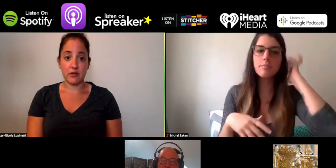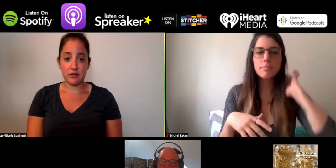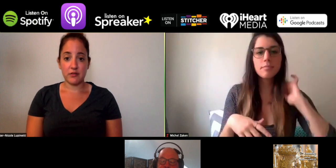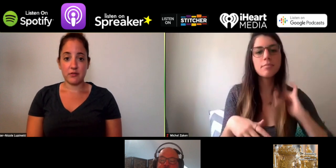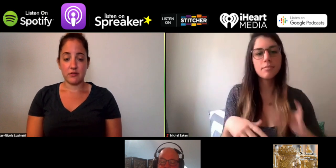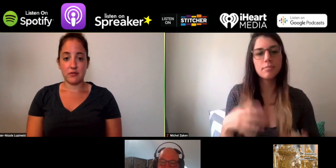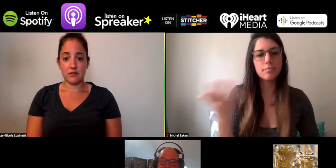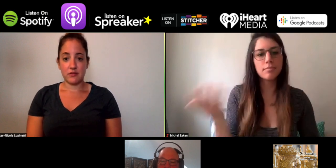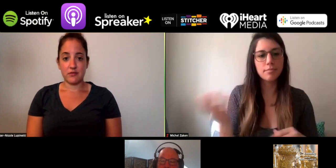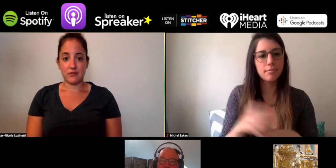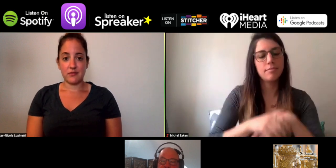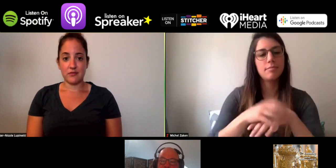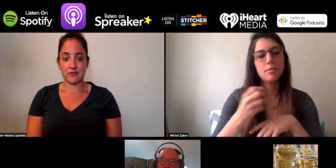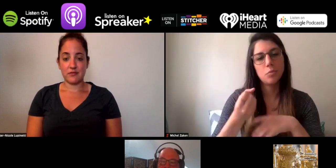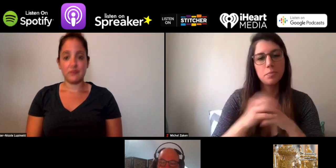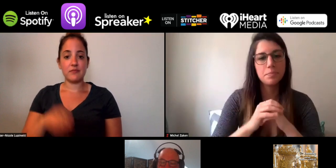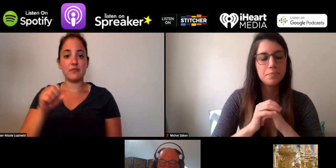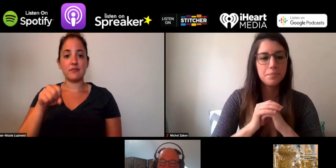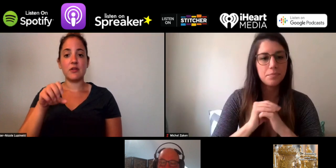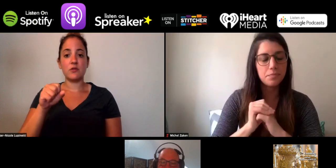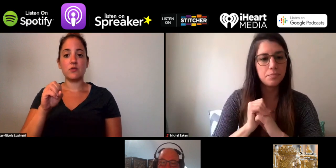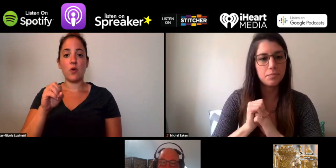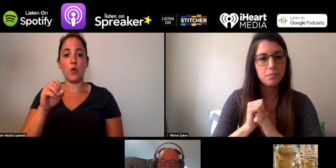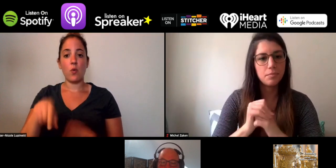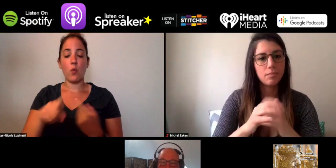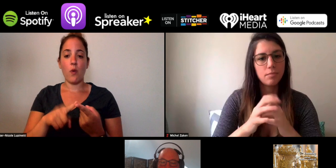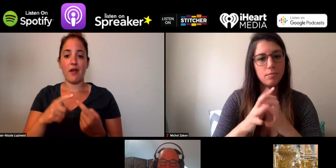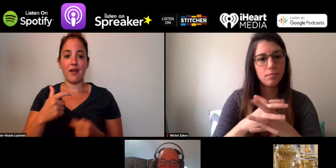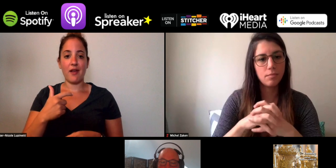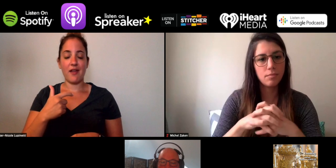Britain. So when I watch the amazing